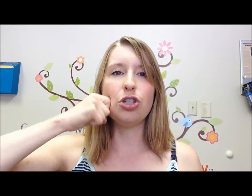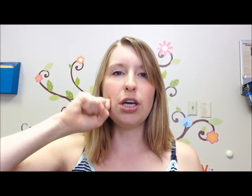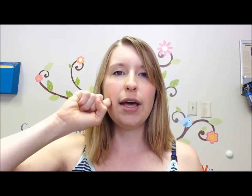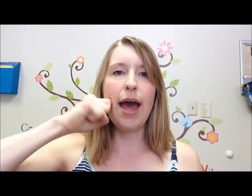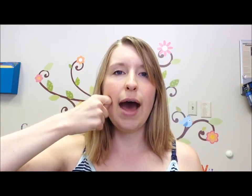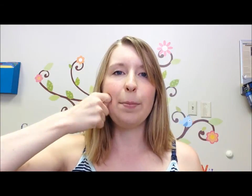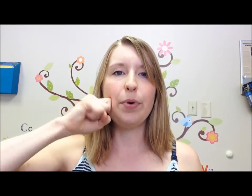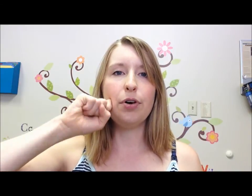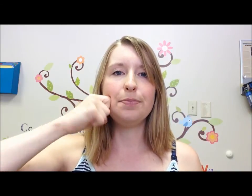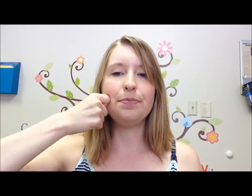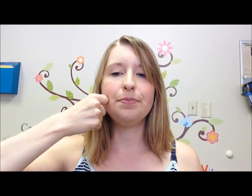cheek. Apple.